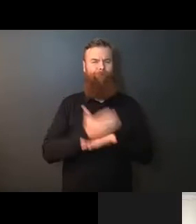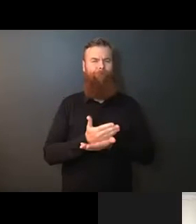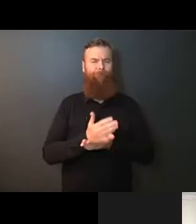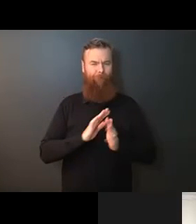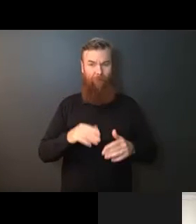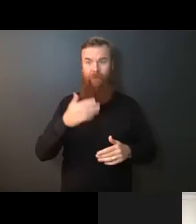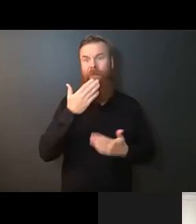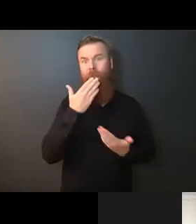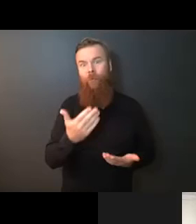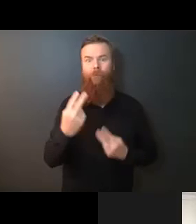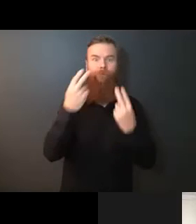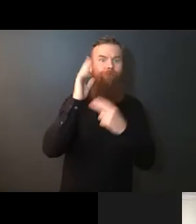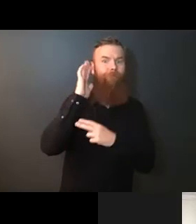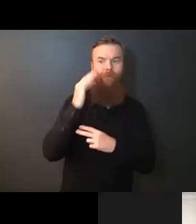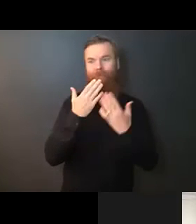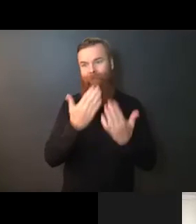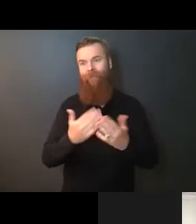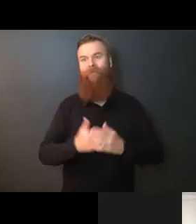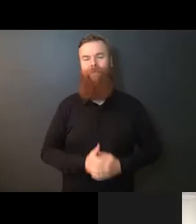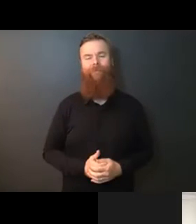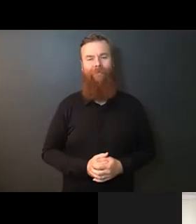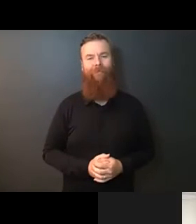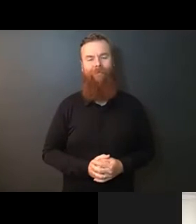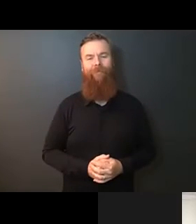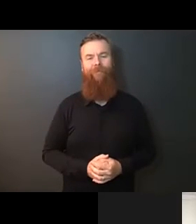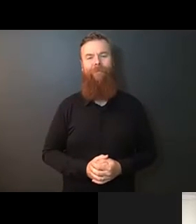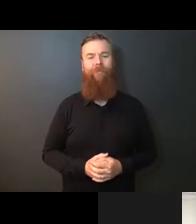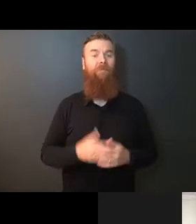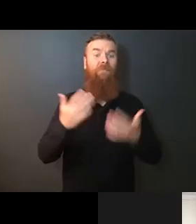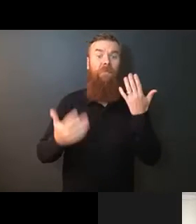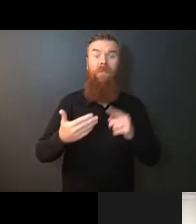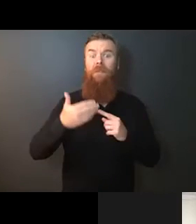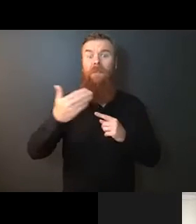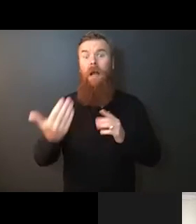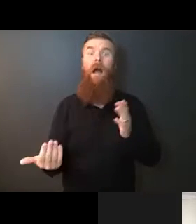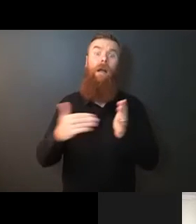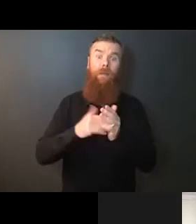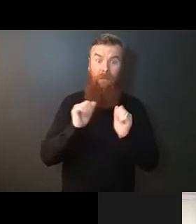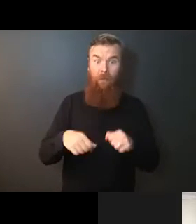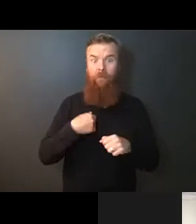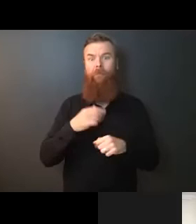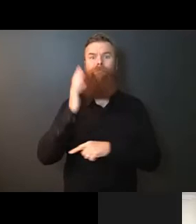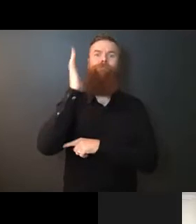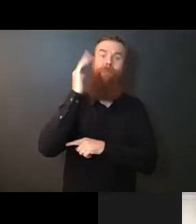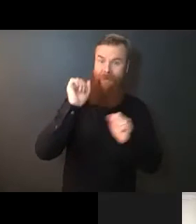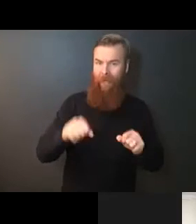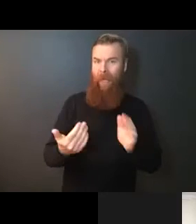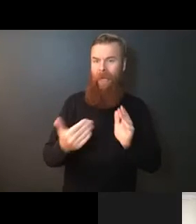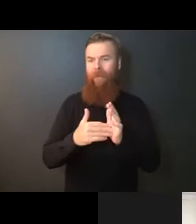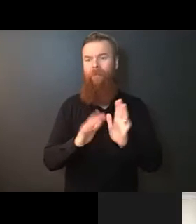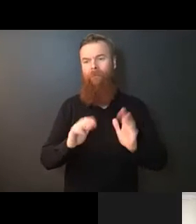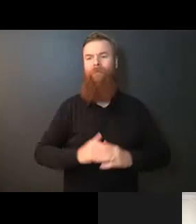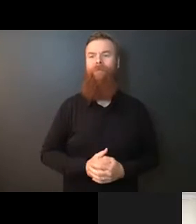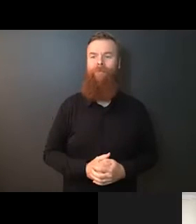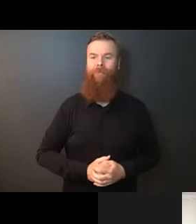if I'm being given another opportunity, then I can continue more with the discussion. Thank you so much. I